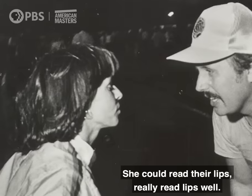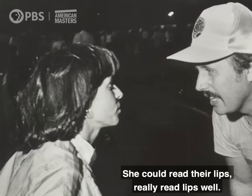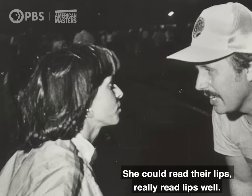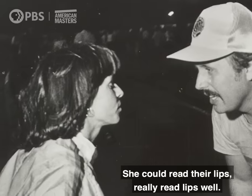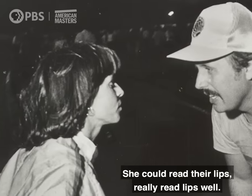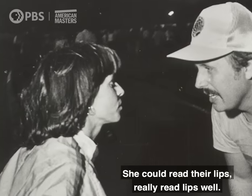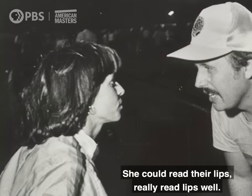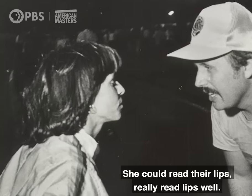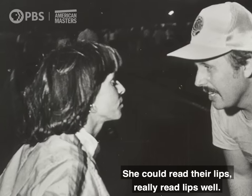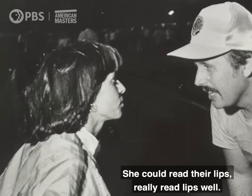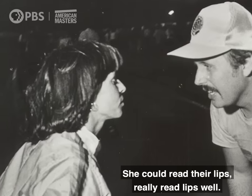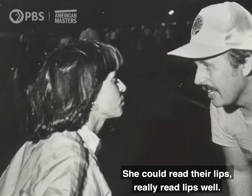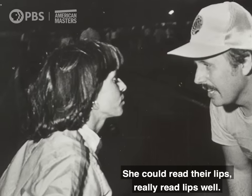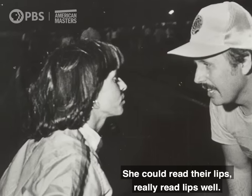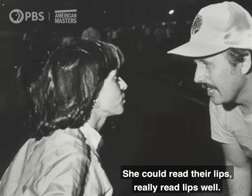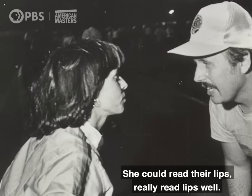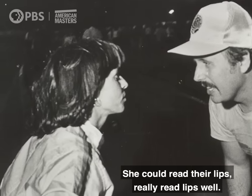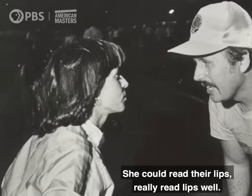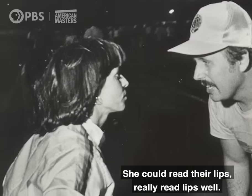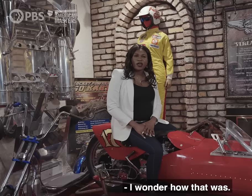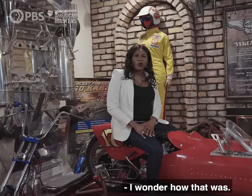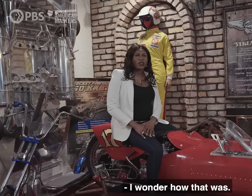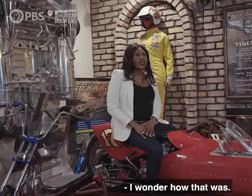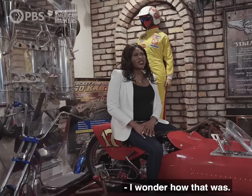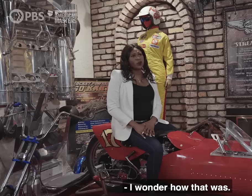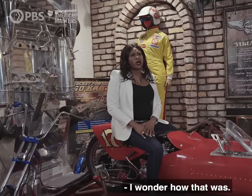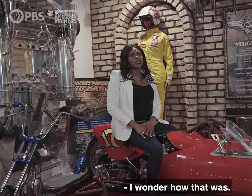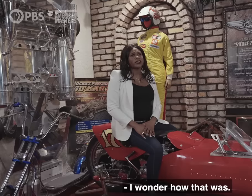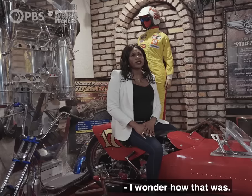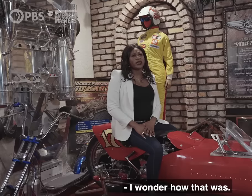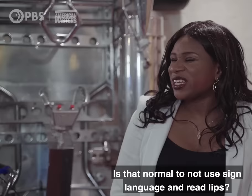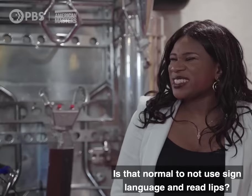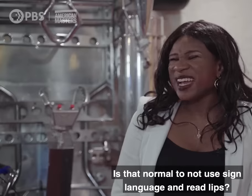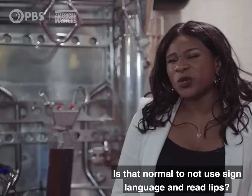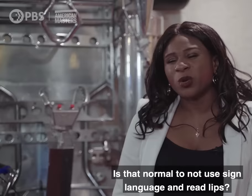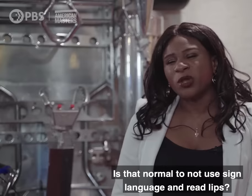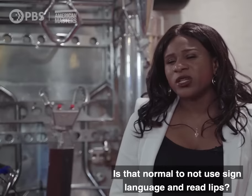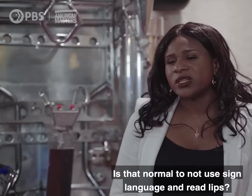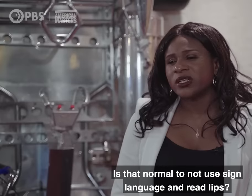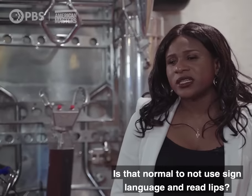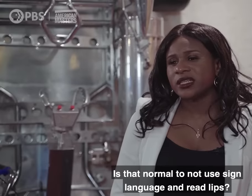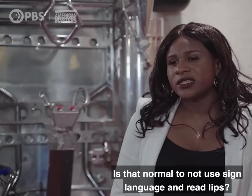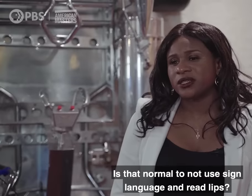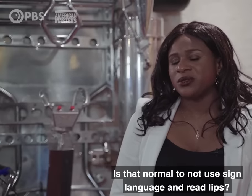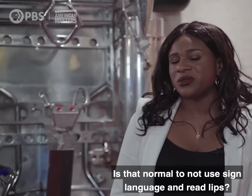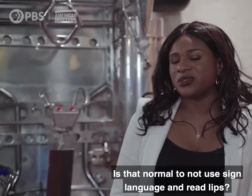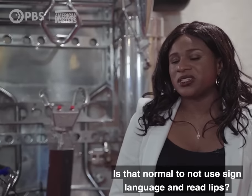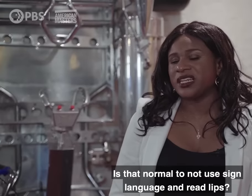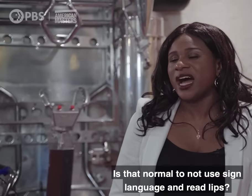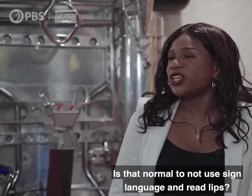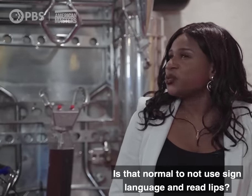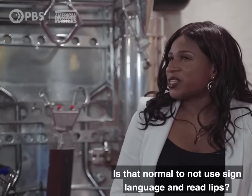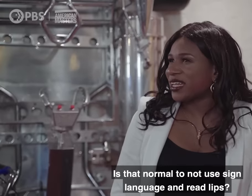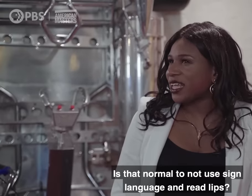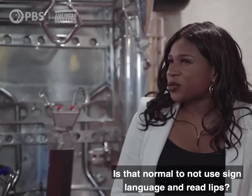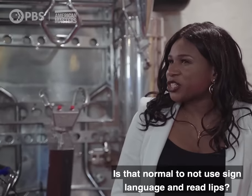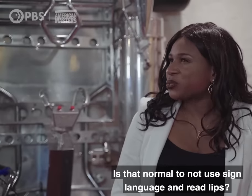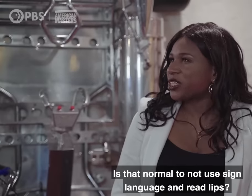their lips, really read lips well. I wonder how that was. Is that normal? To not use sign language and read